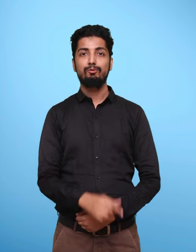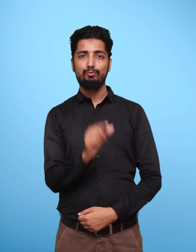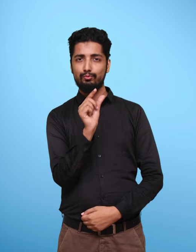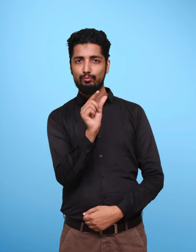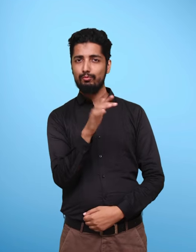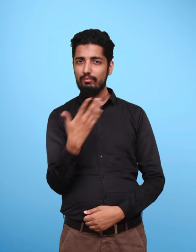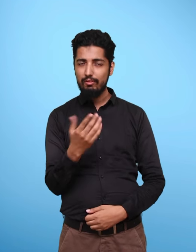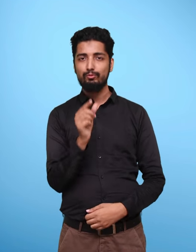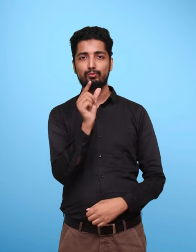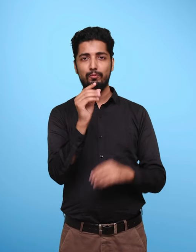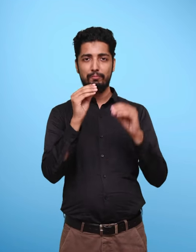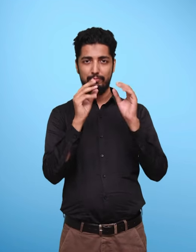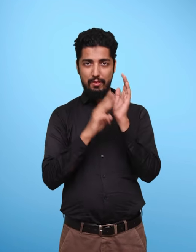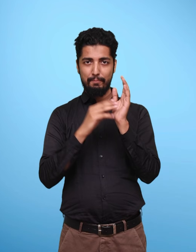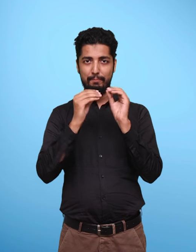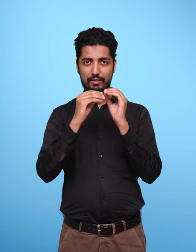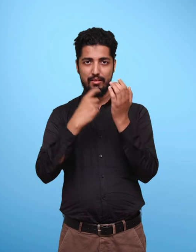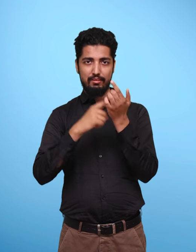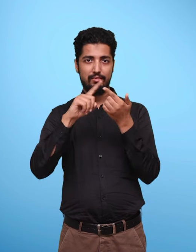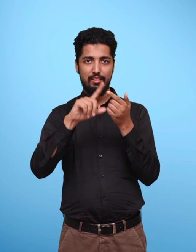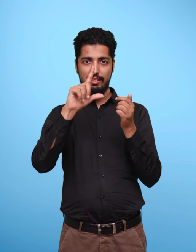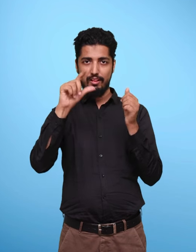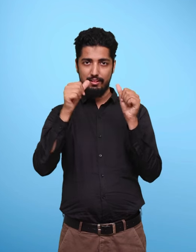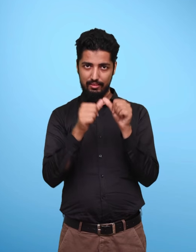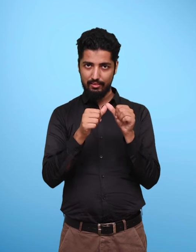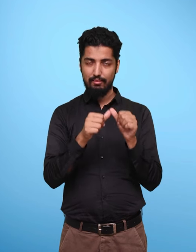T-t-table. U is for umbrella. Umbrella.